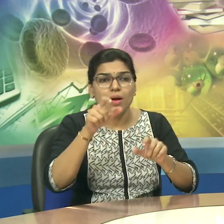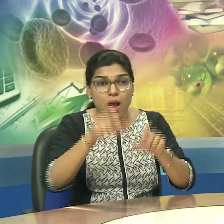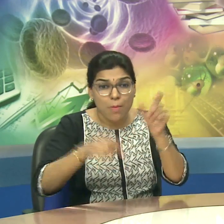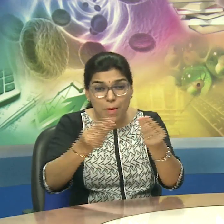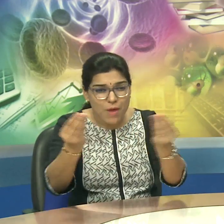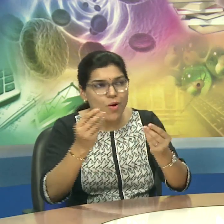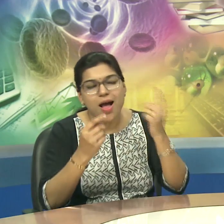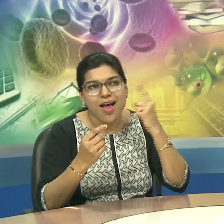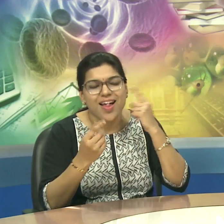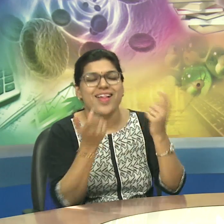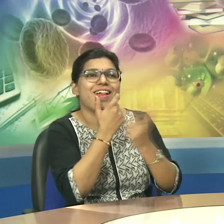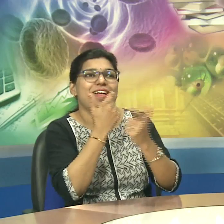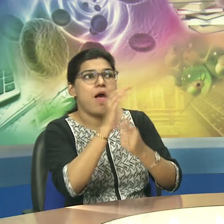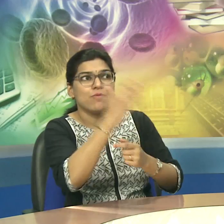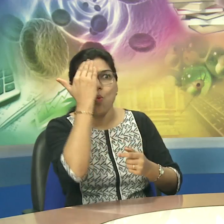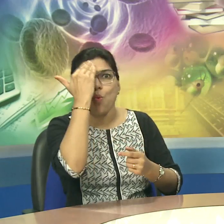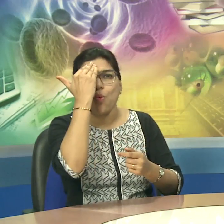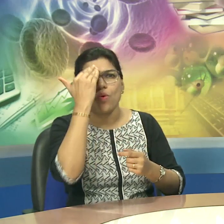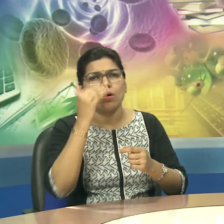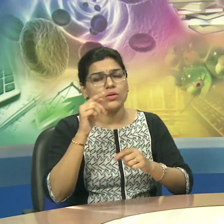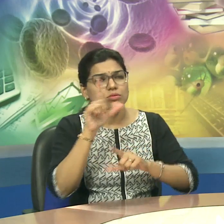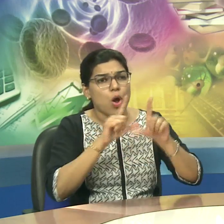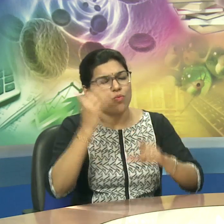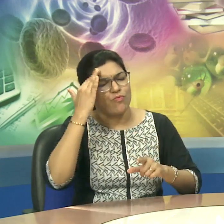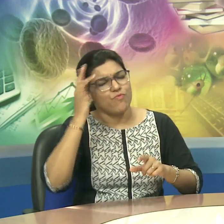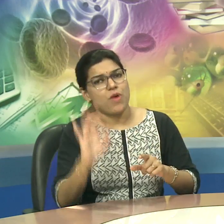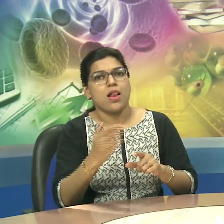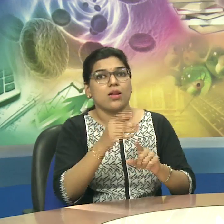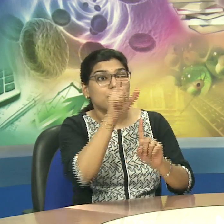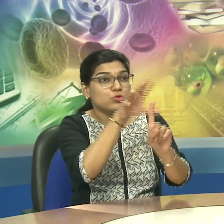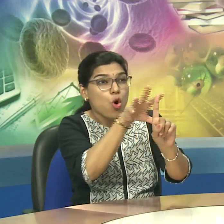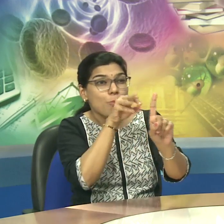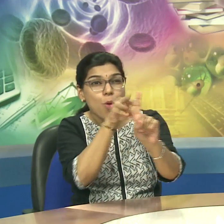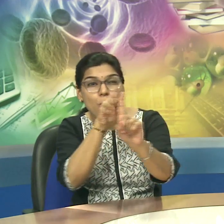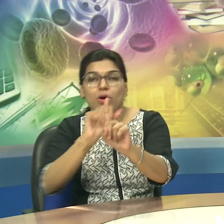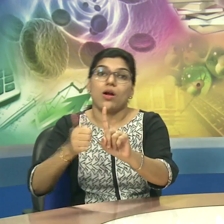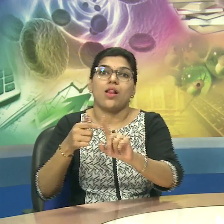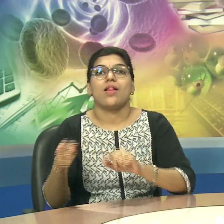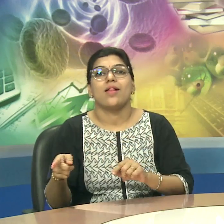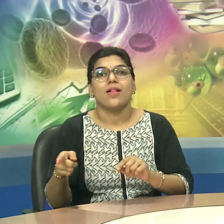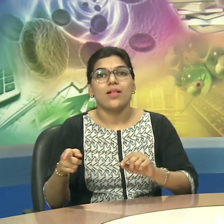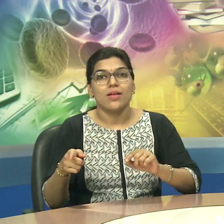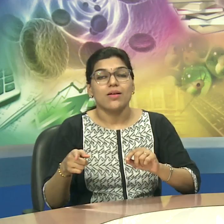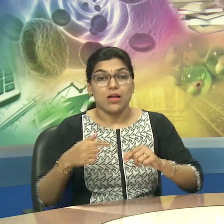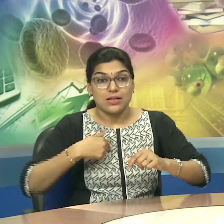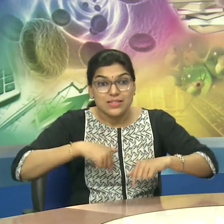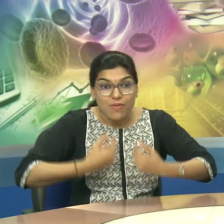greedy. So they continuously keep saying and make people laugh. So the parrots are good